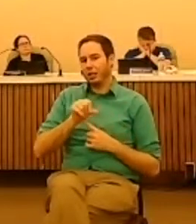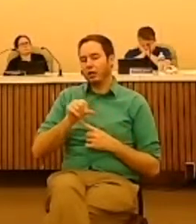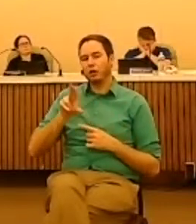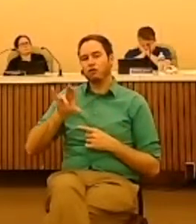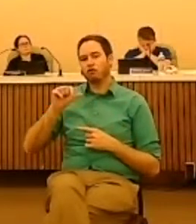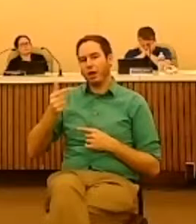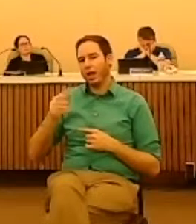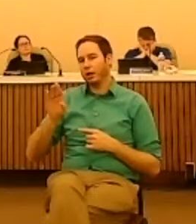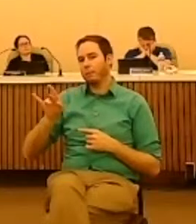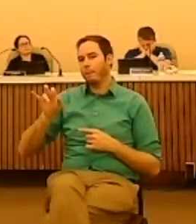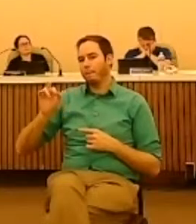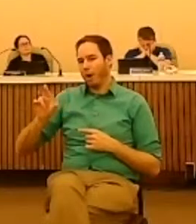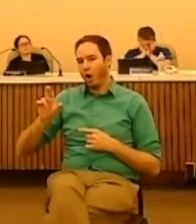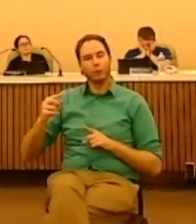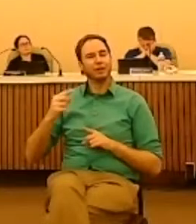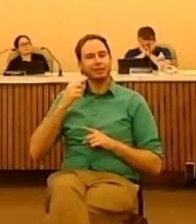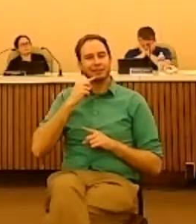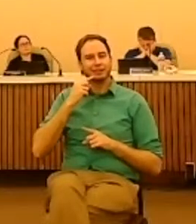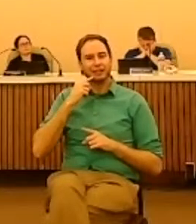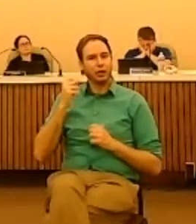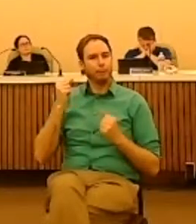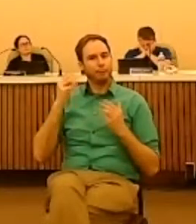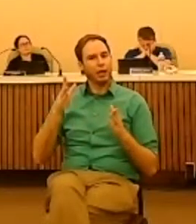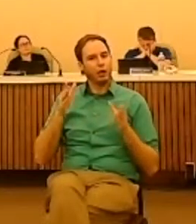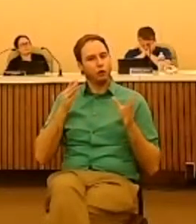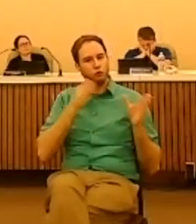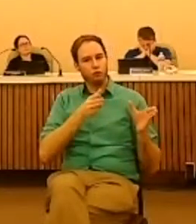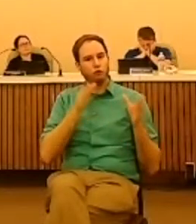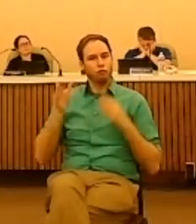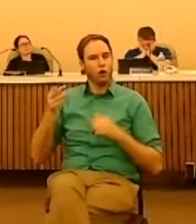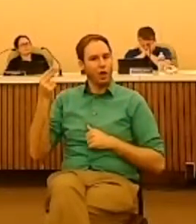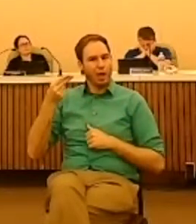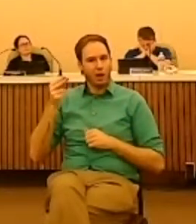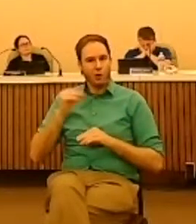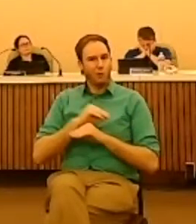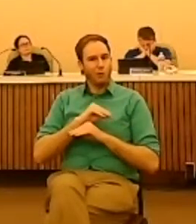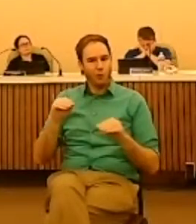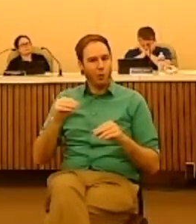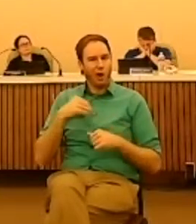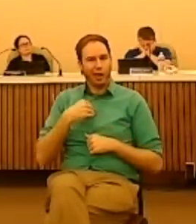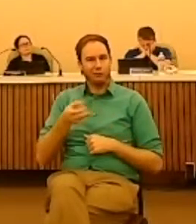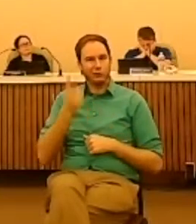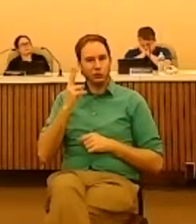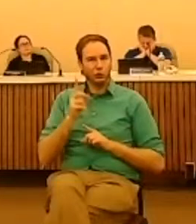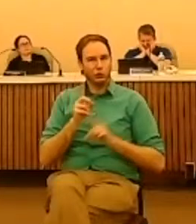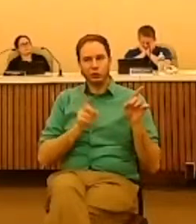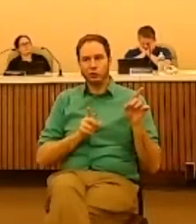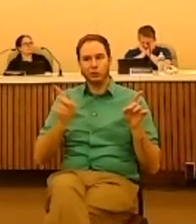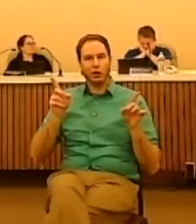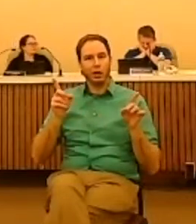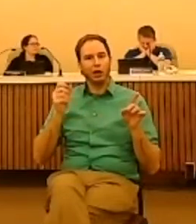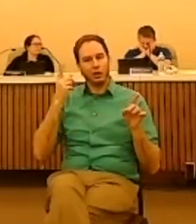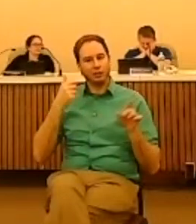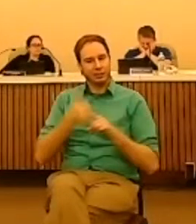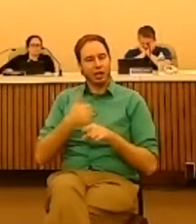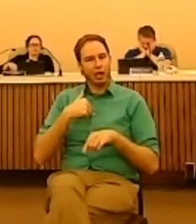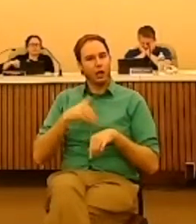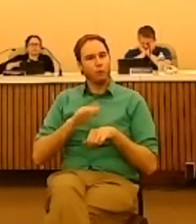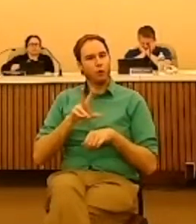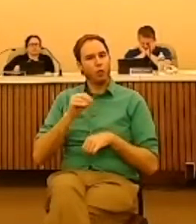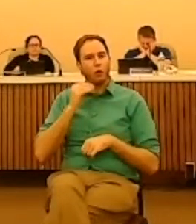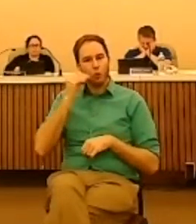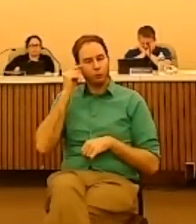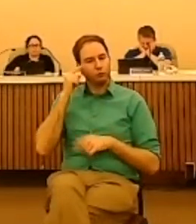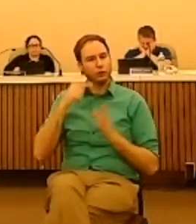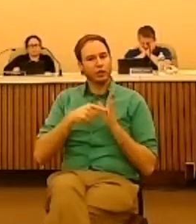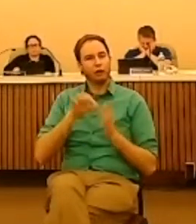Barber. They say there are many roads in Henrietta that do not have 2 exits that have more than 30 homes. For example,